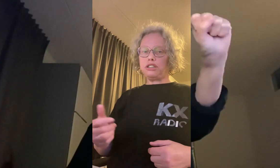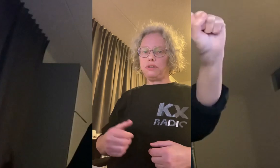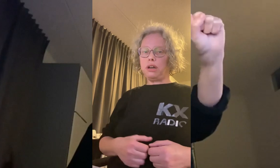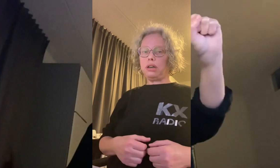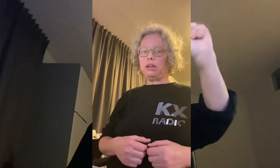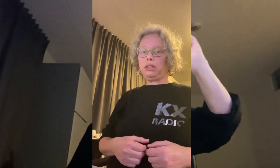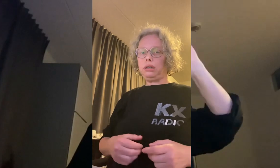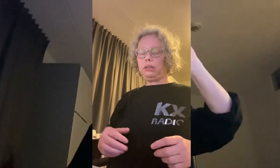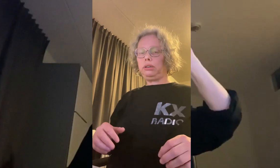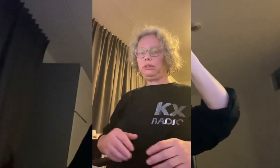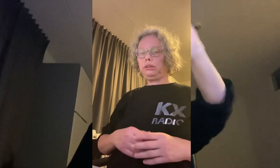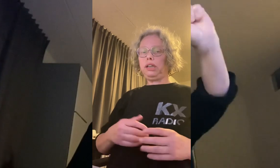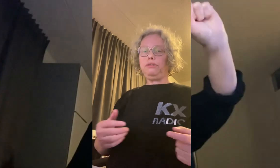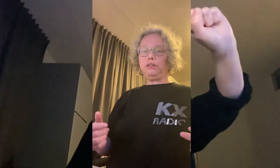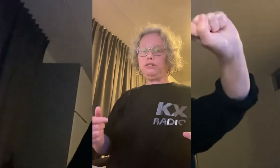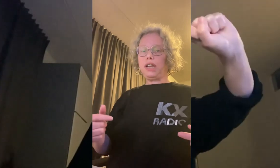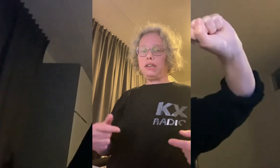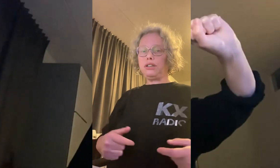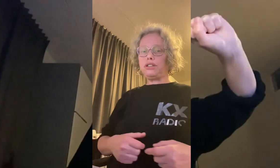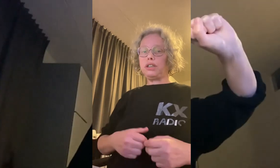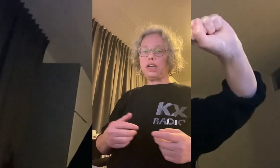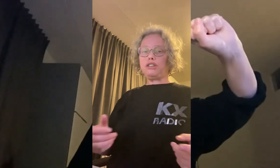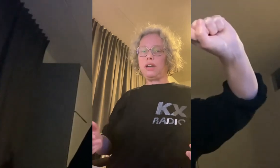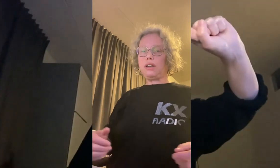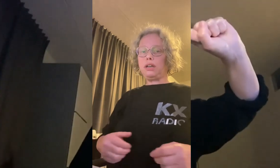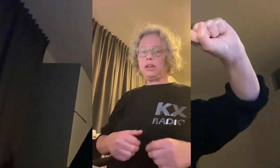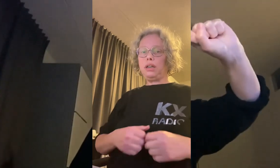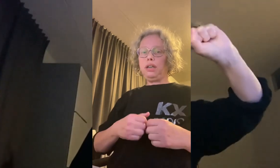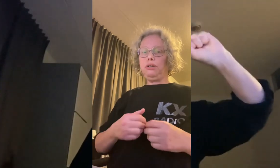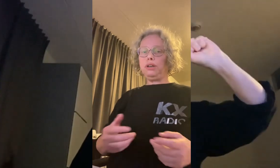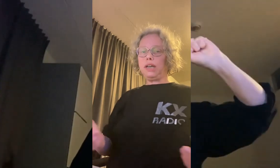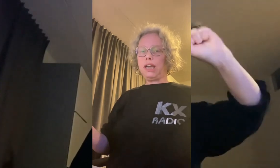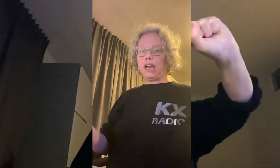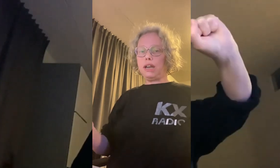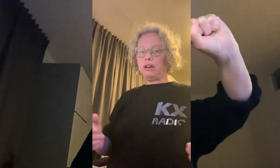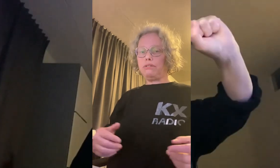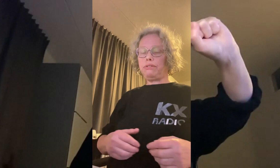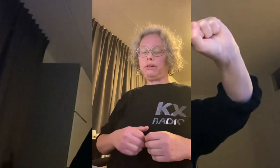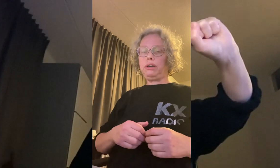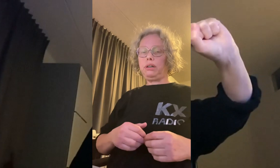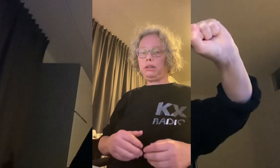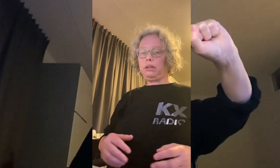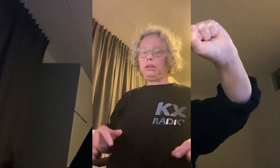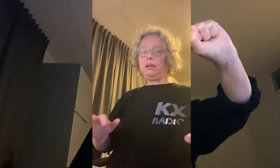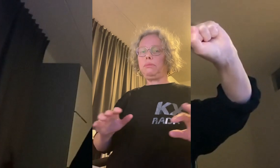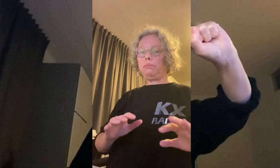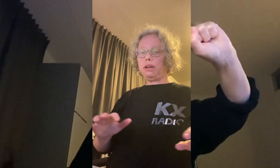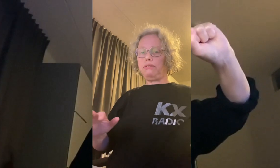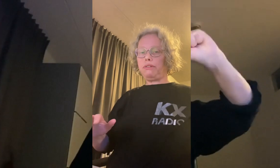are. If you take us as we are, you can get off. By far.